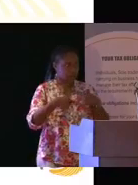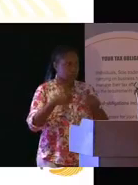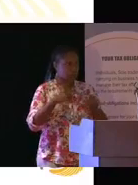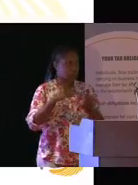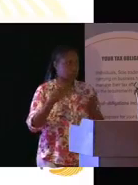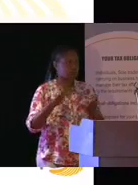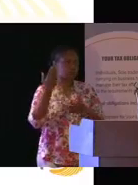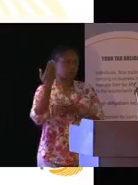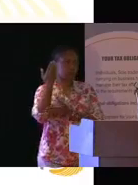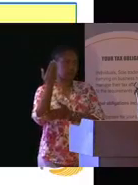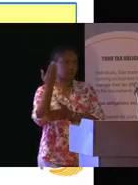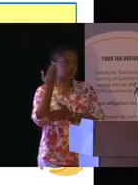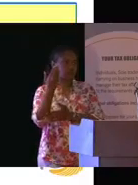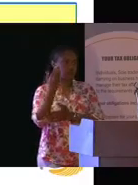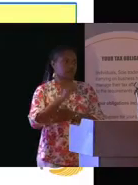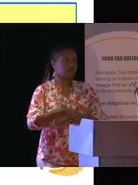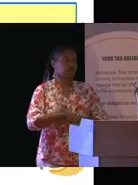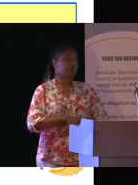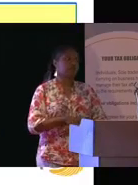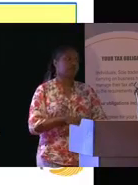presentation.